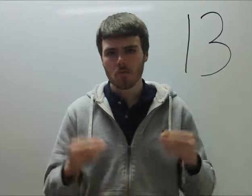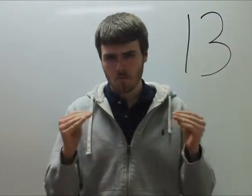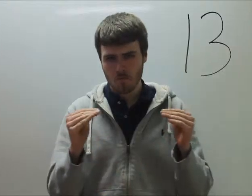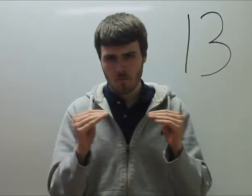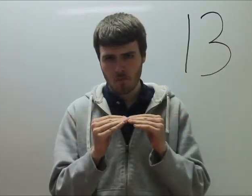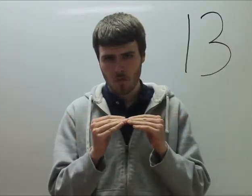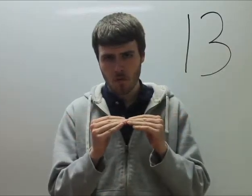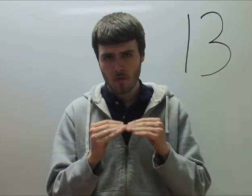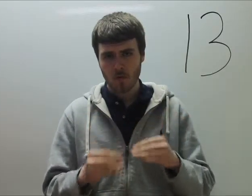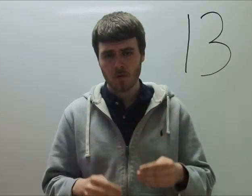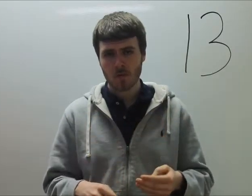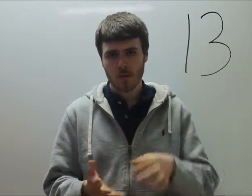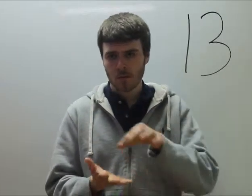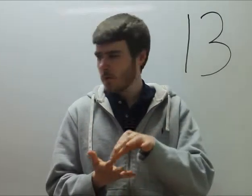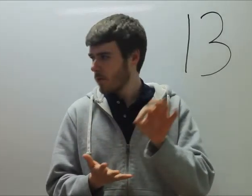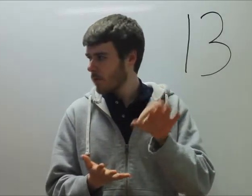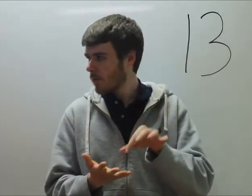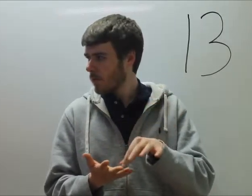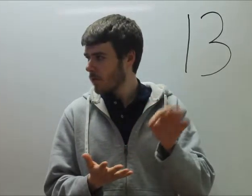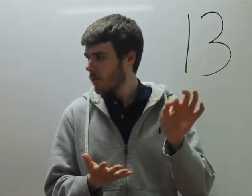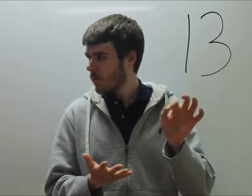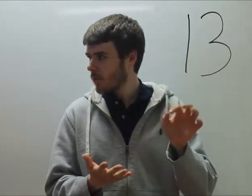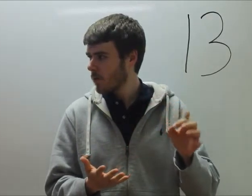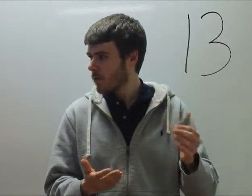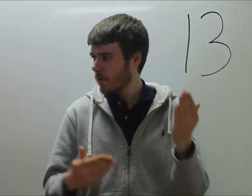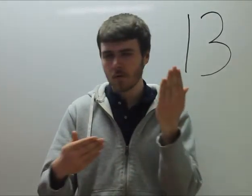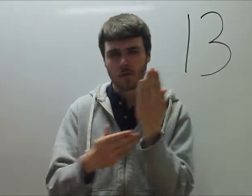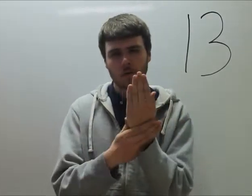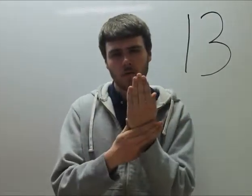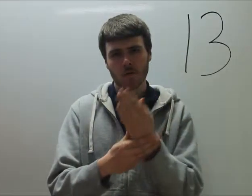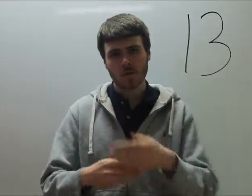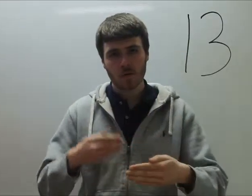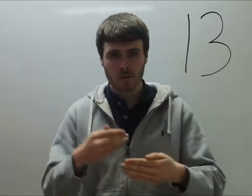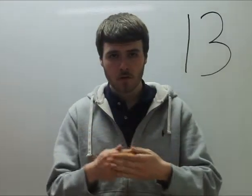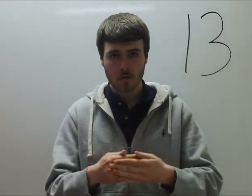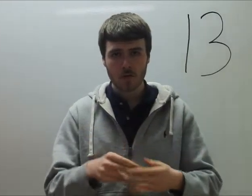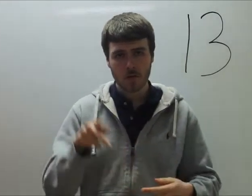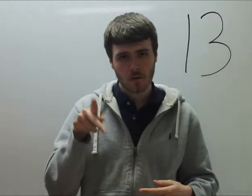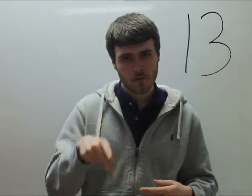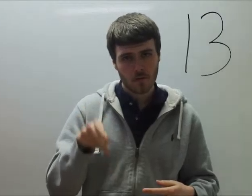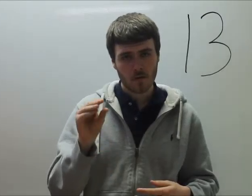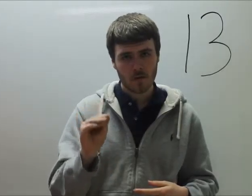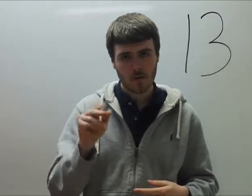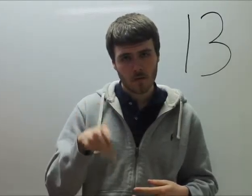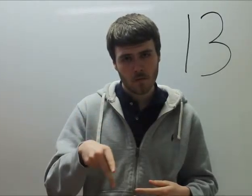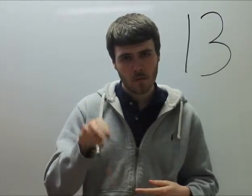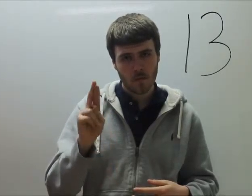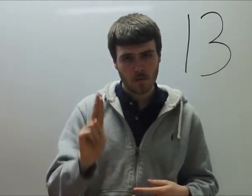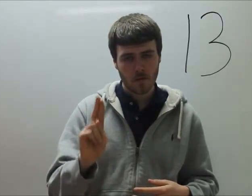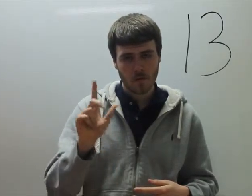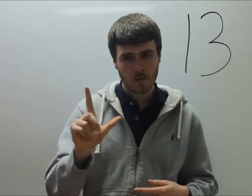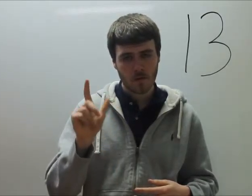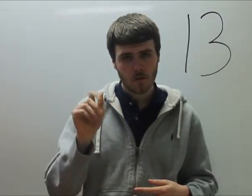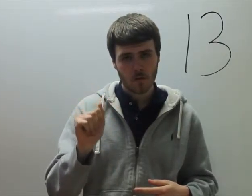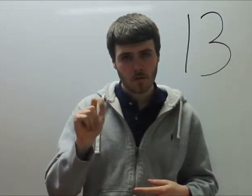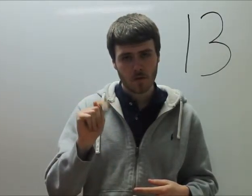the closer the sample means will be to the